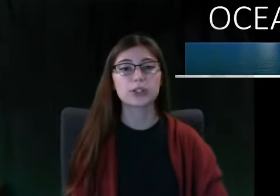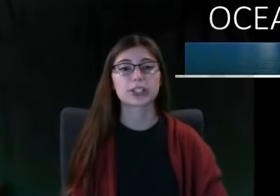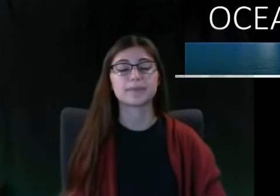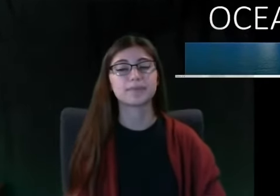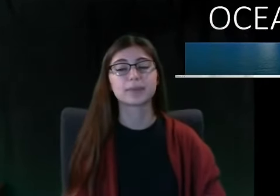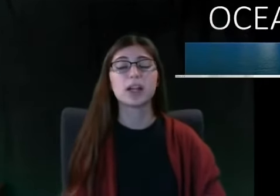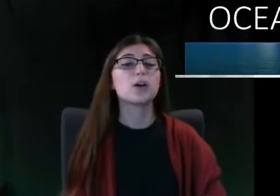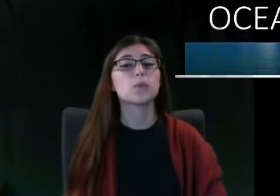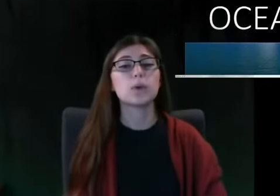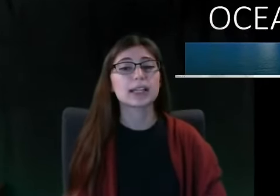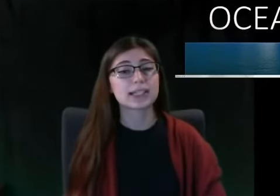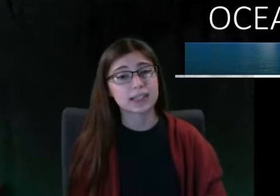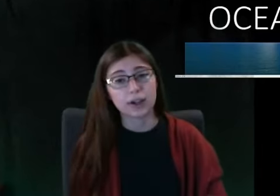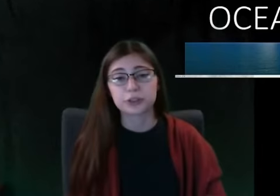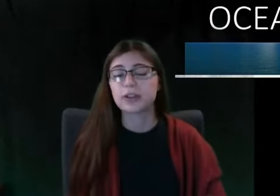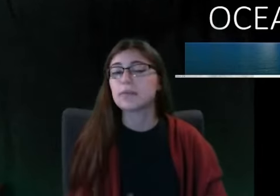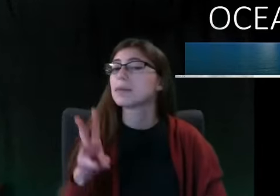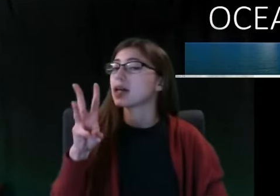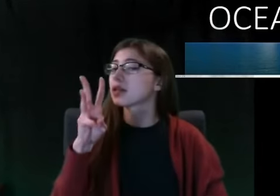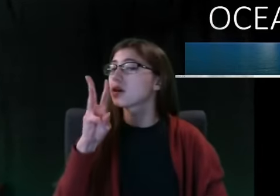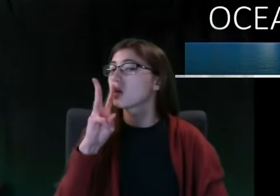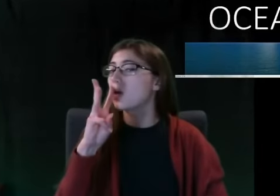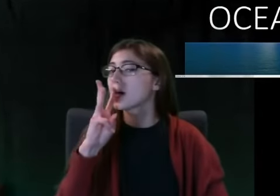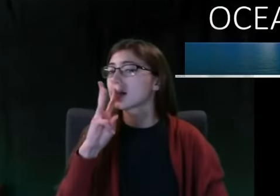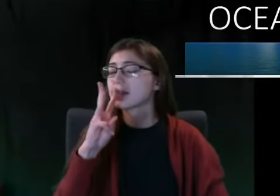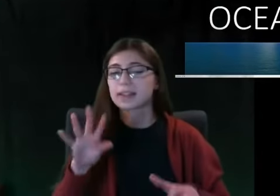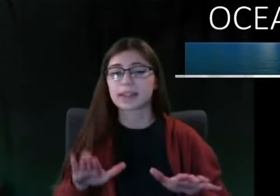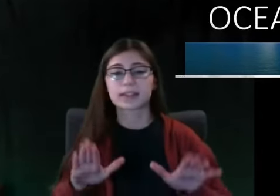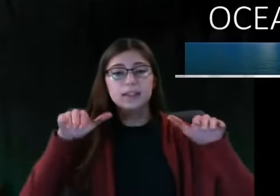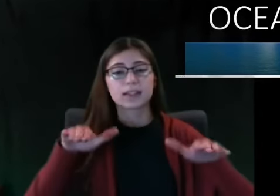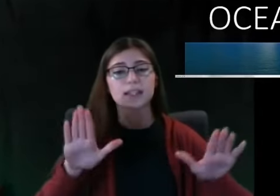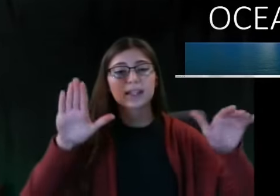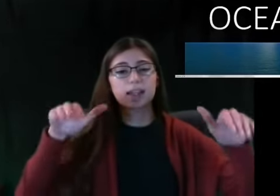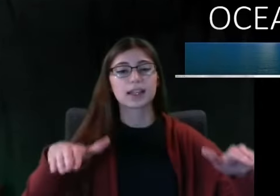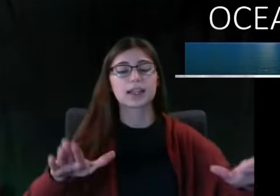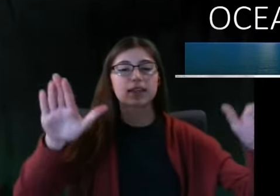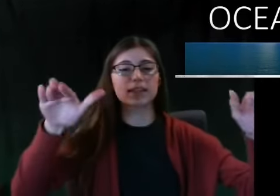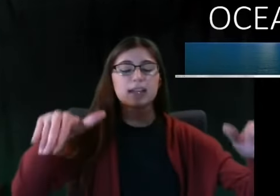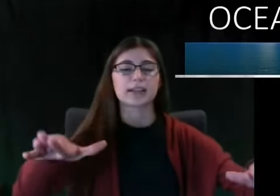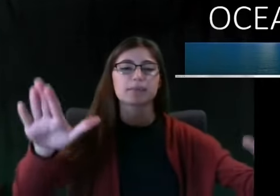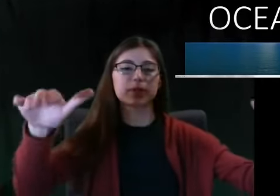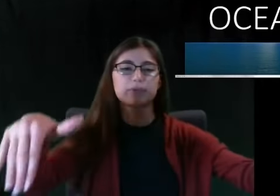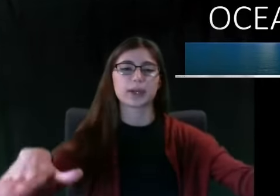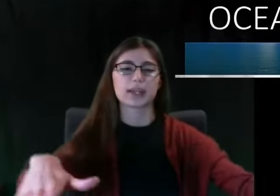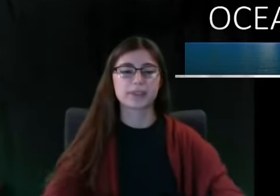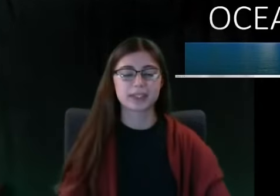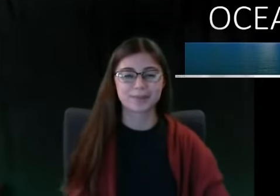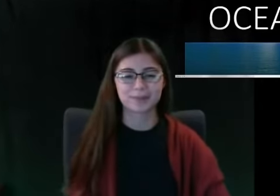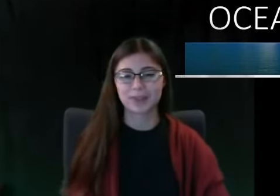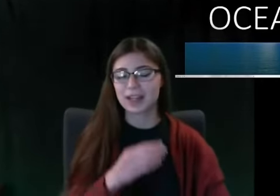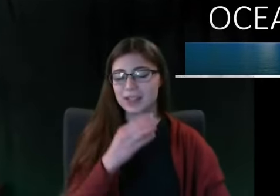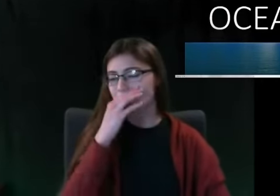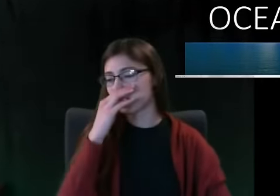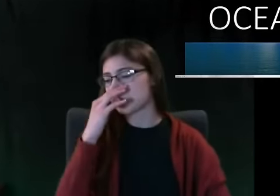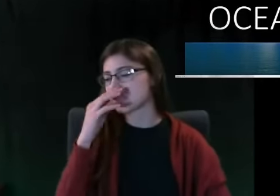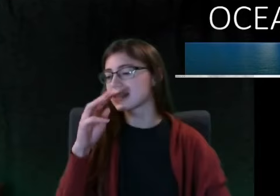Ocean. What is an ocean but water that has a bunch of waves? So you're going to sign